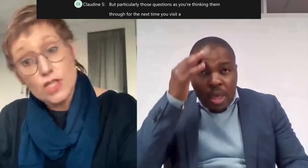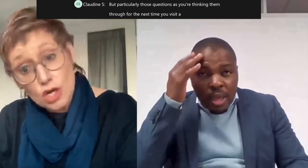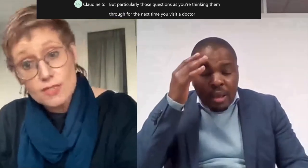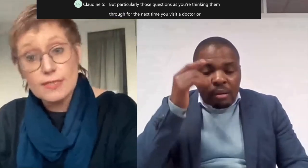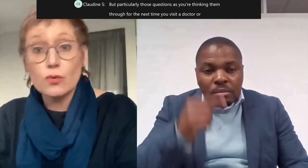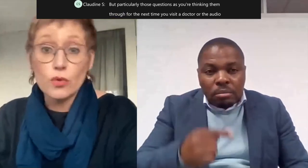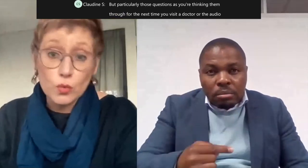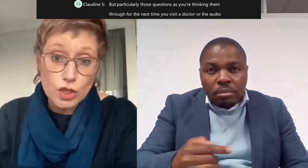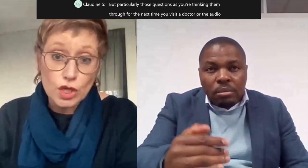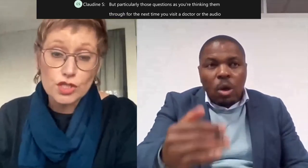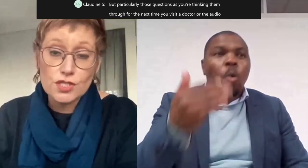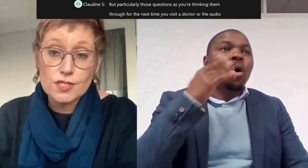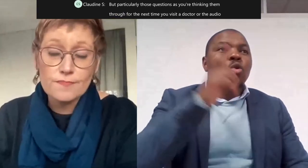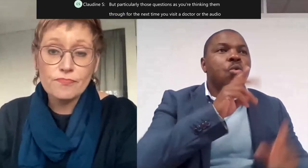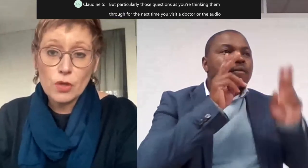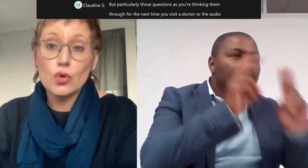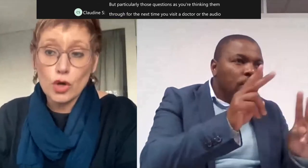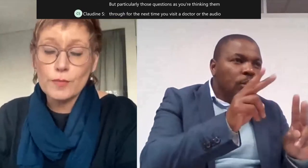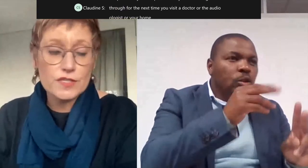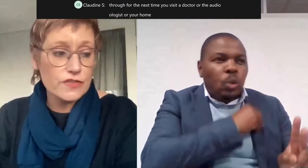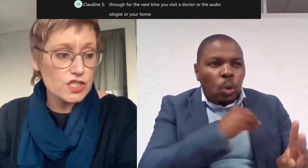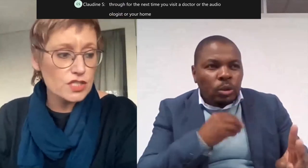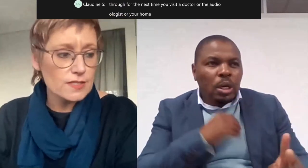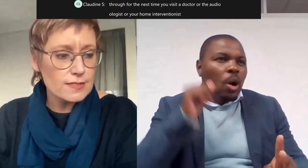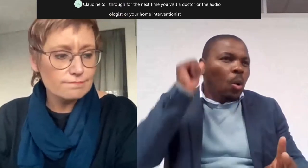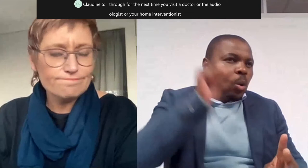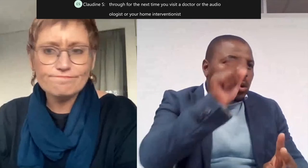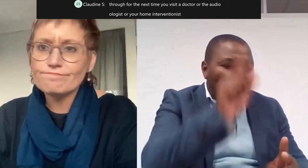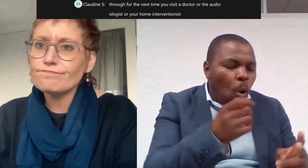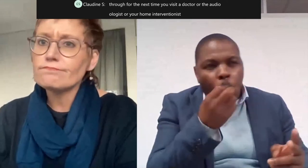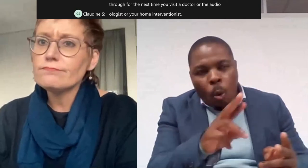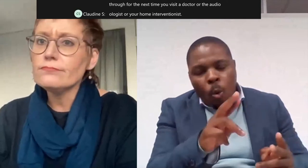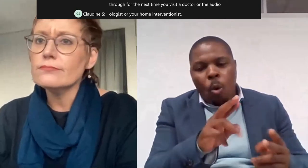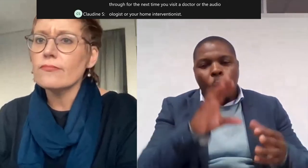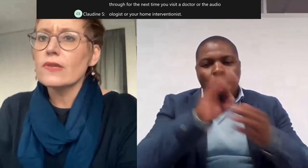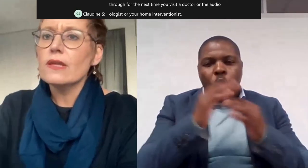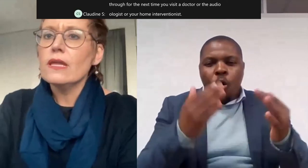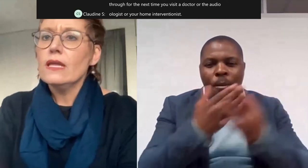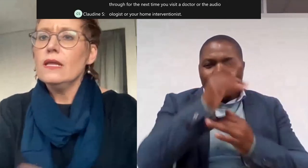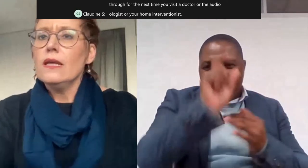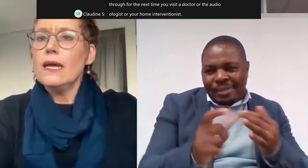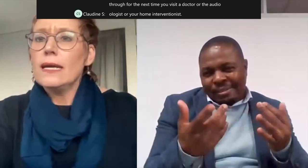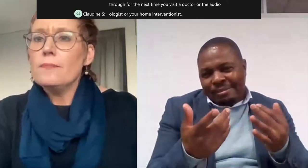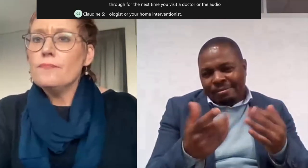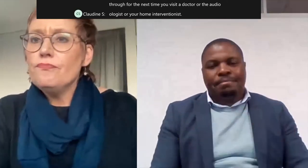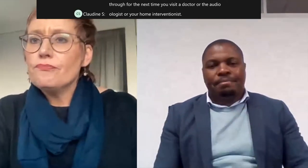time you visit a doctor or the audiologist or your home interventionist.